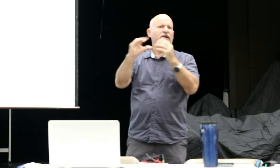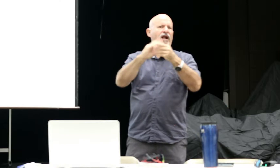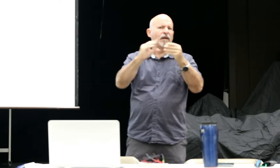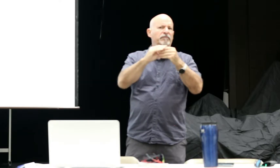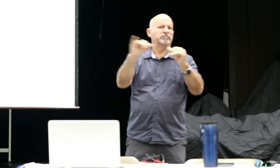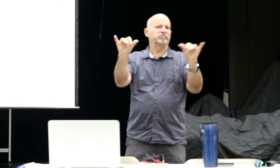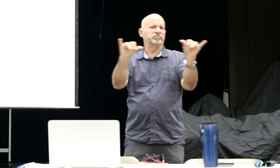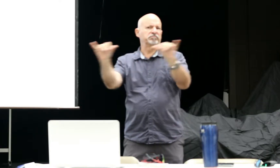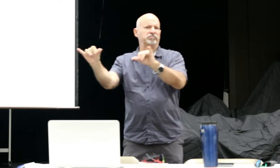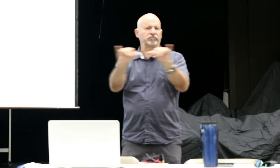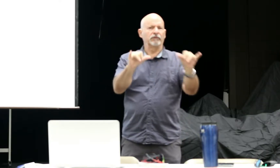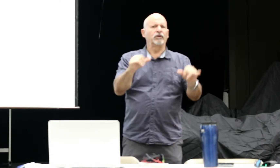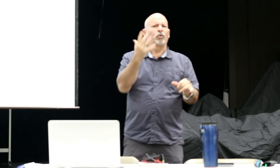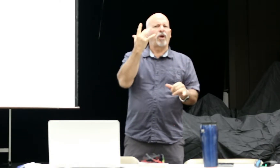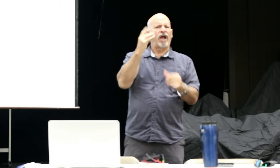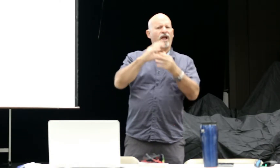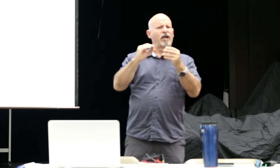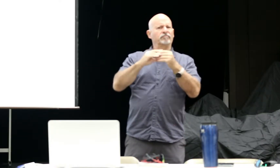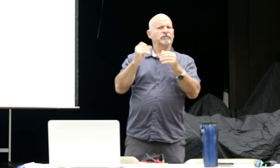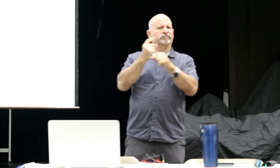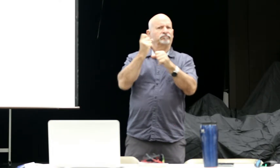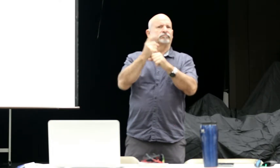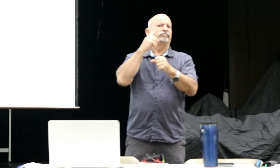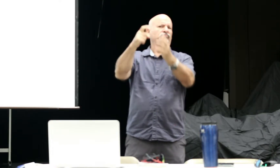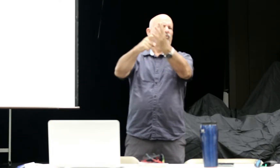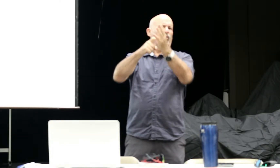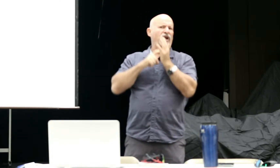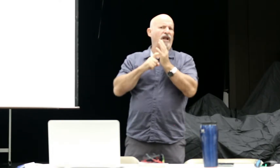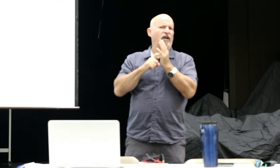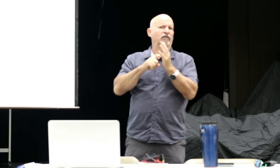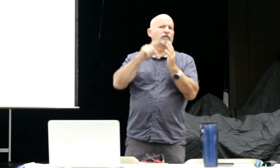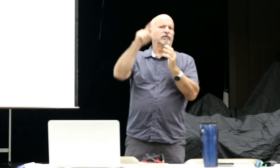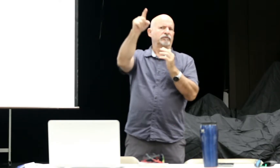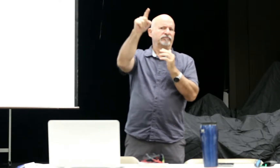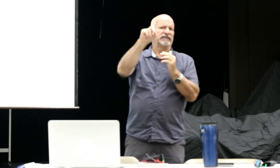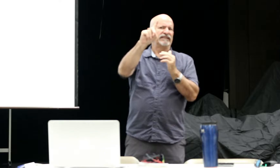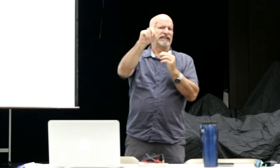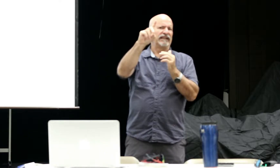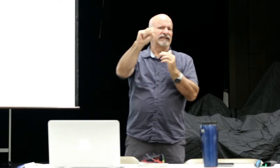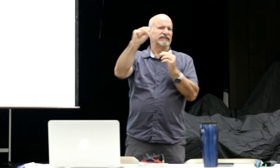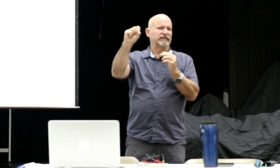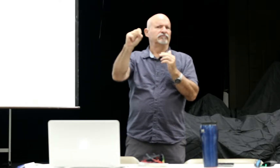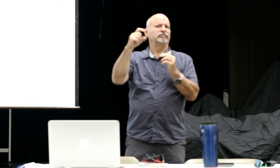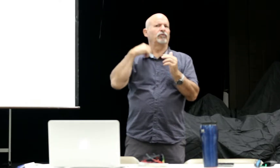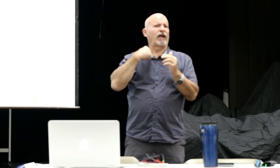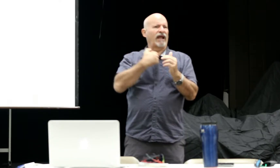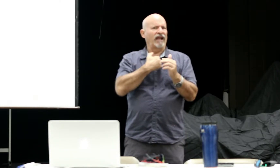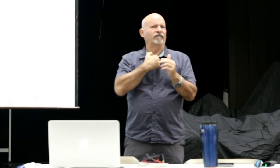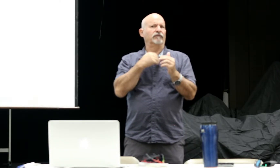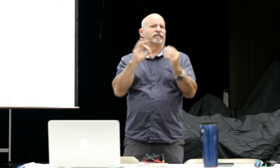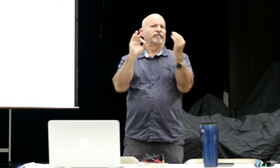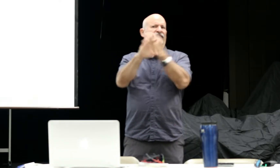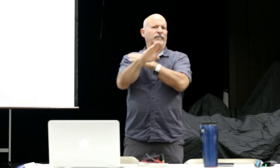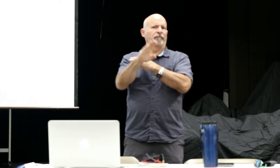community and for community members to share their comments, concerns, or anything they'd like to share with us. The DSS